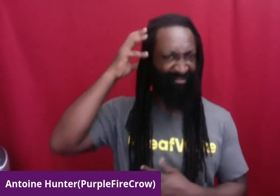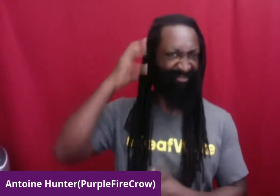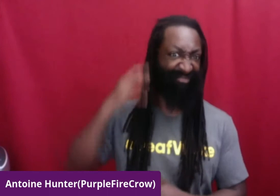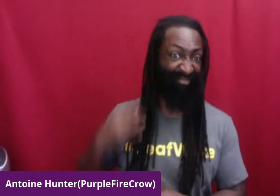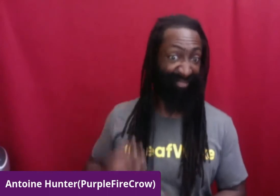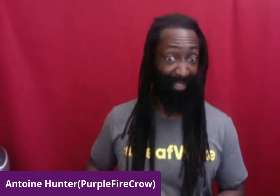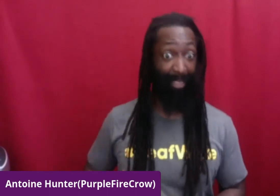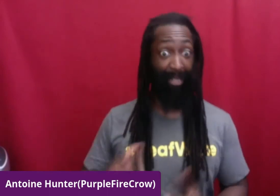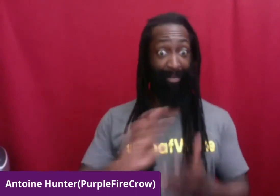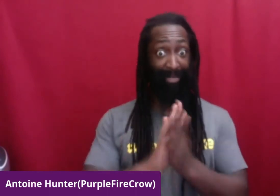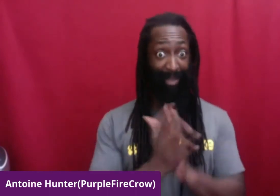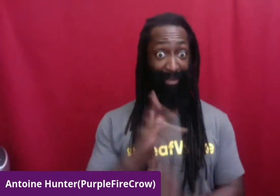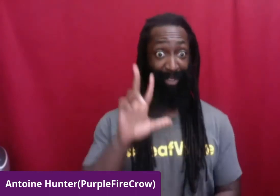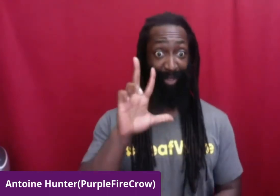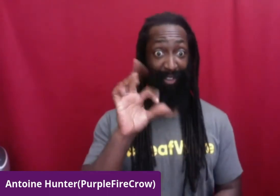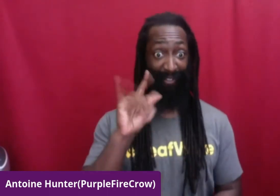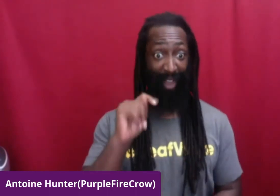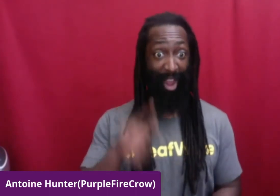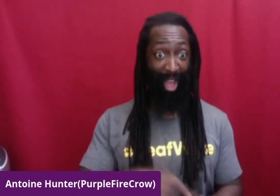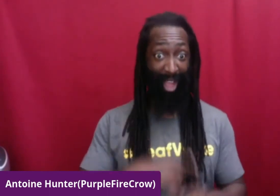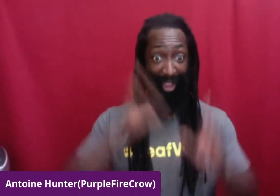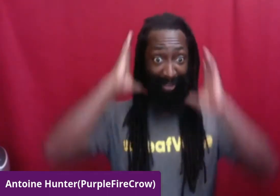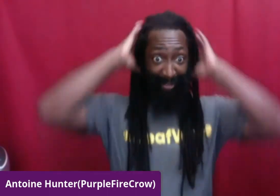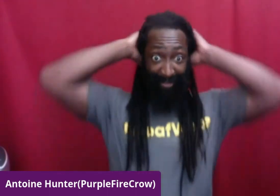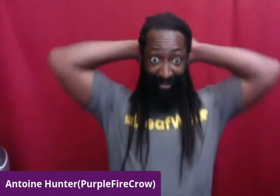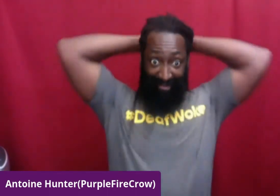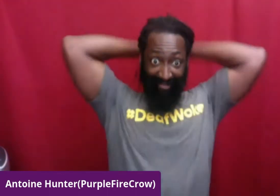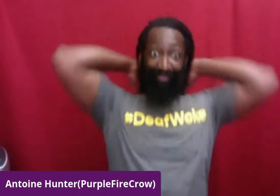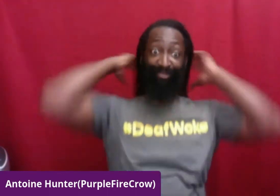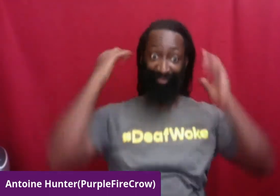I have ebony locks.